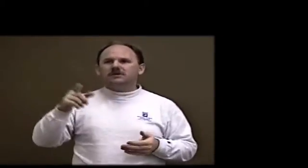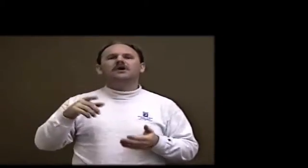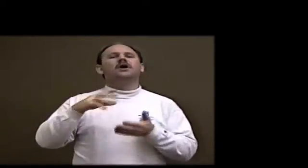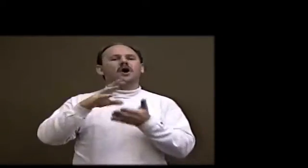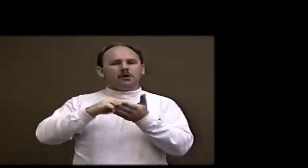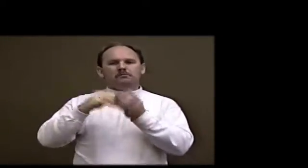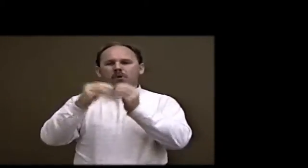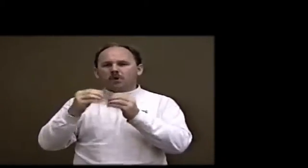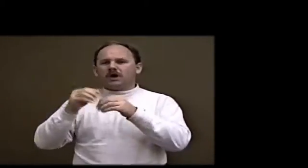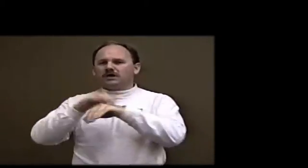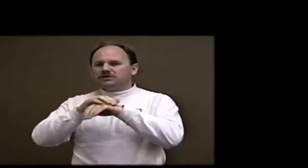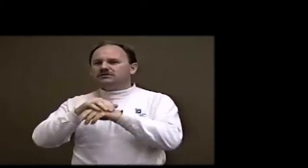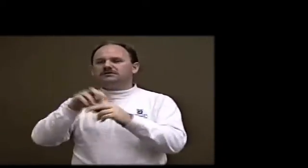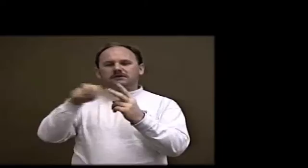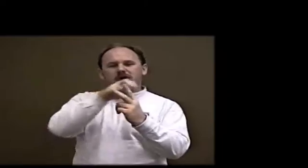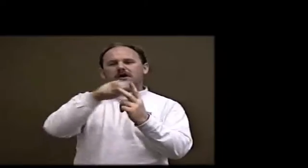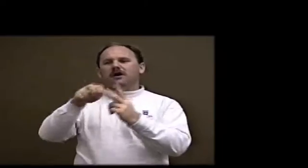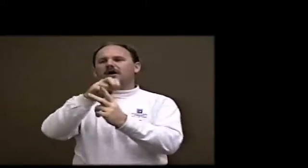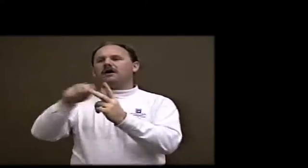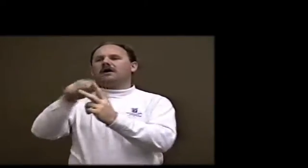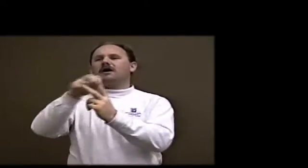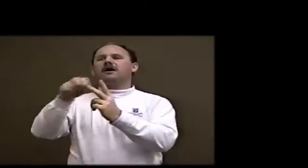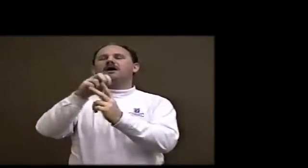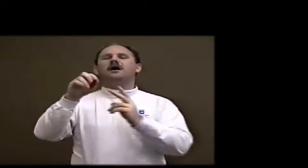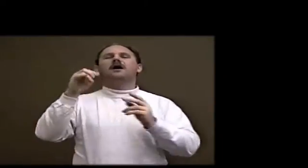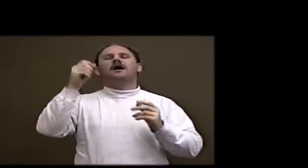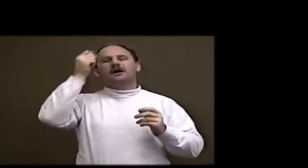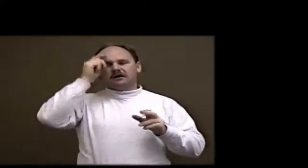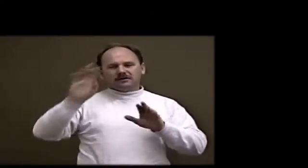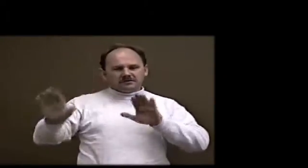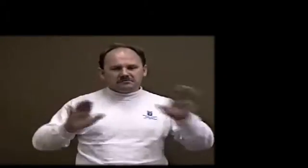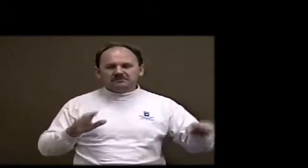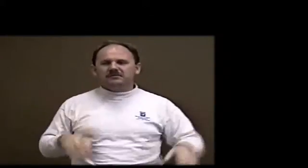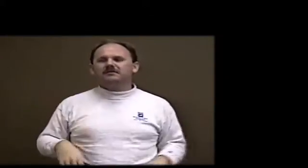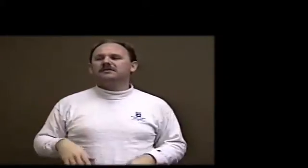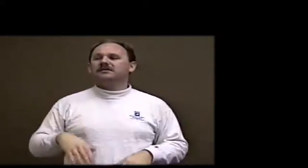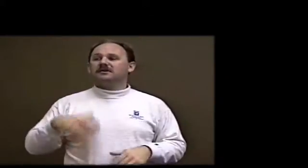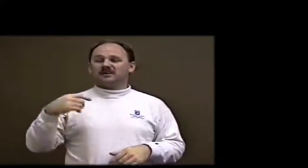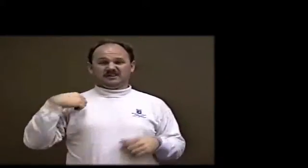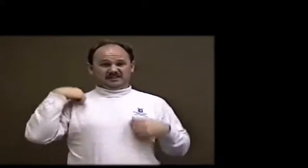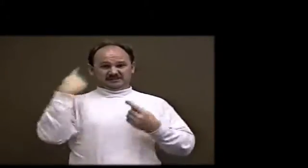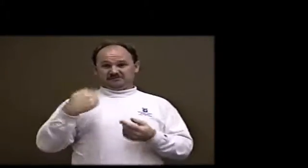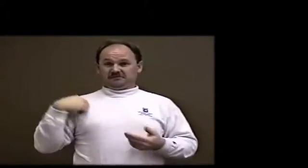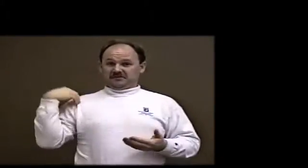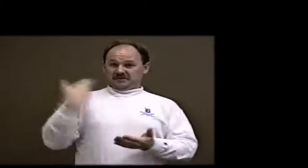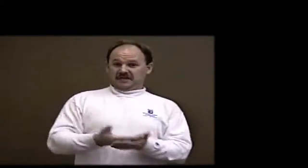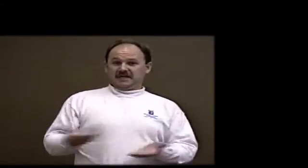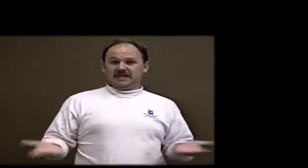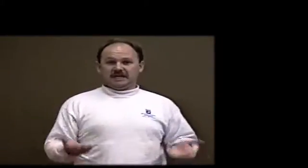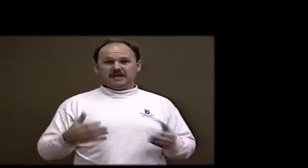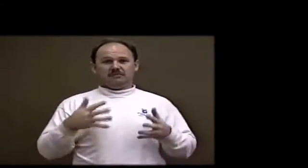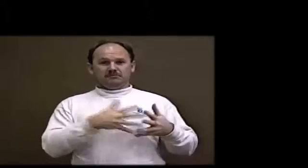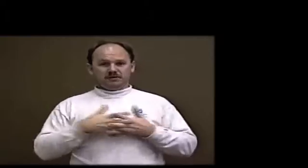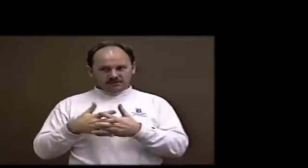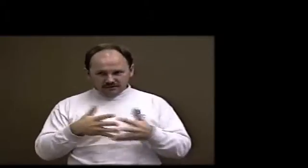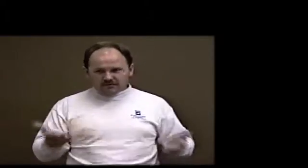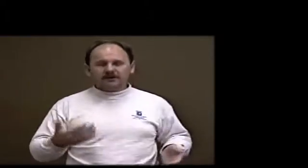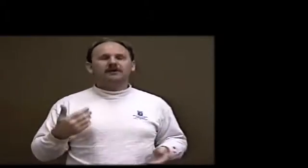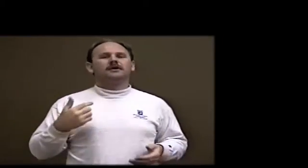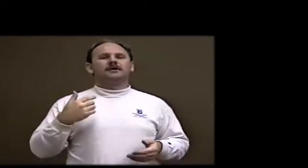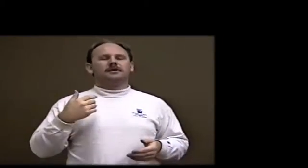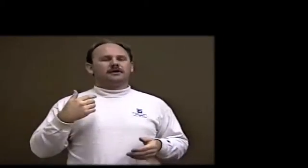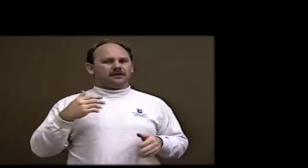residential school, I started learning more and more English and going back and forth between Auslan Sign Language and English, and then I finally started to understand the connection